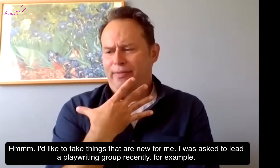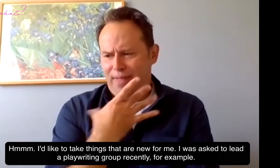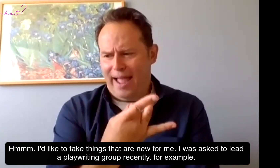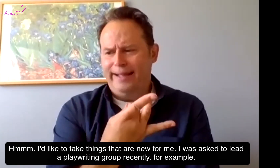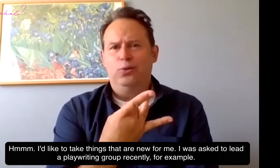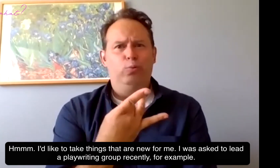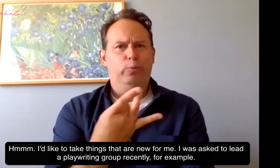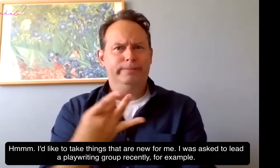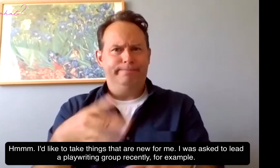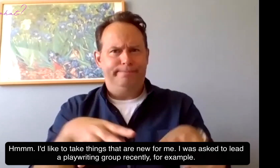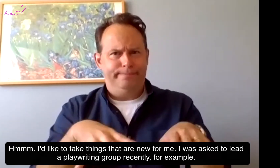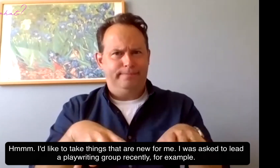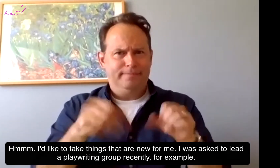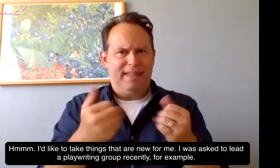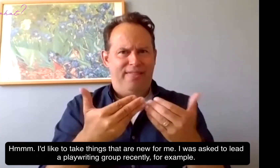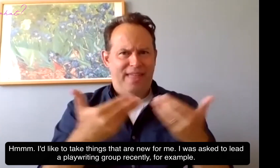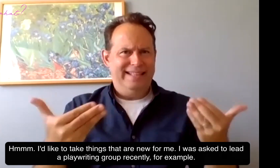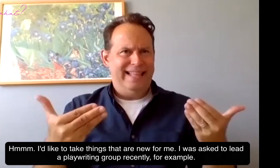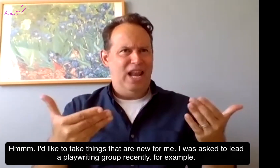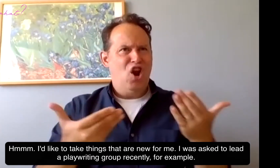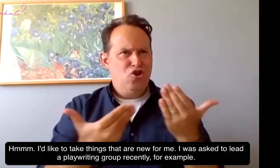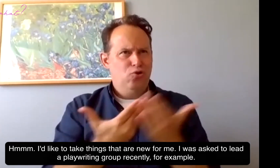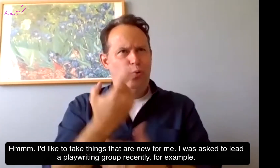I'd like to take things that are new for me.